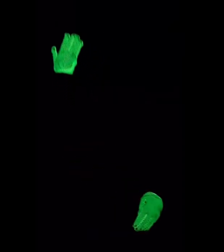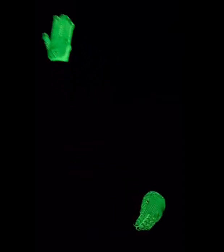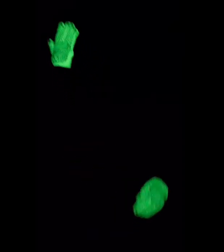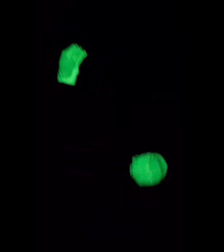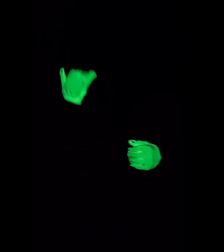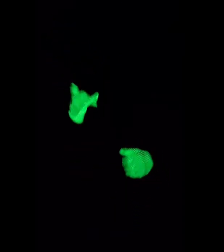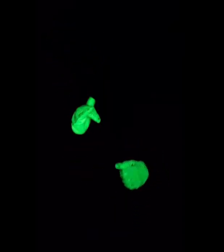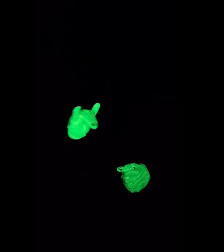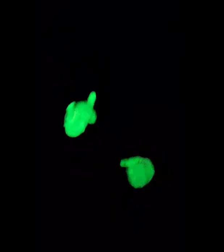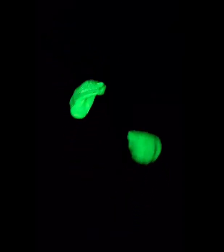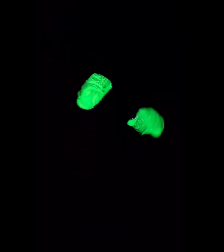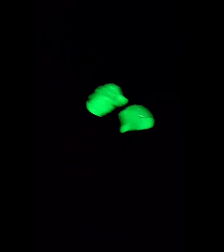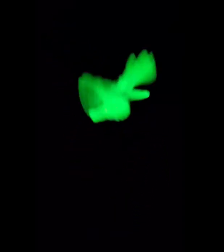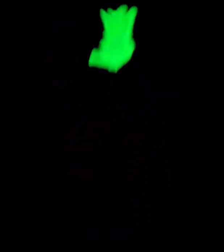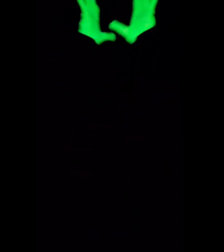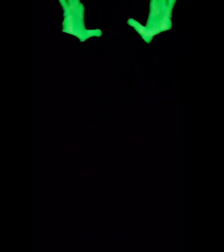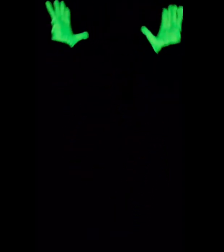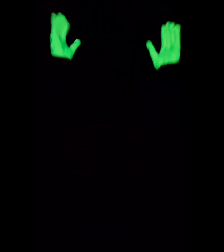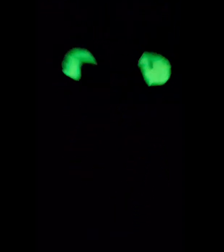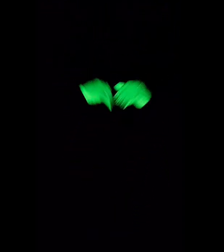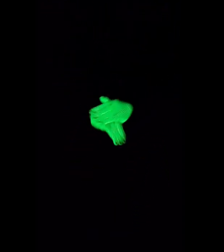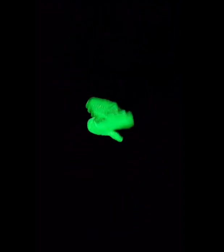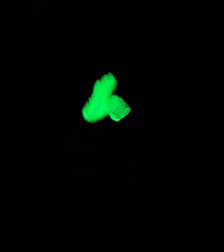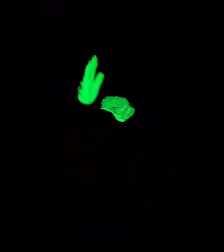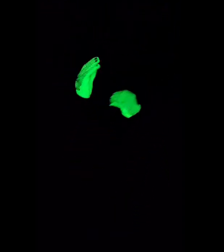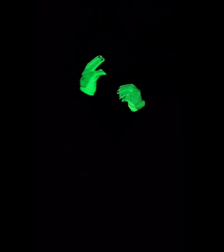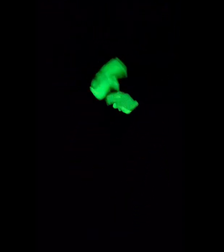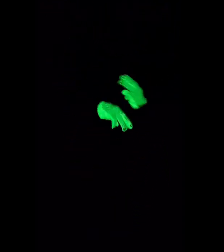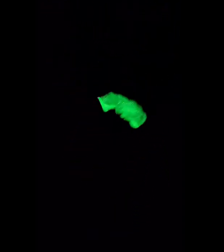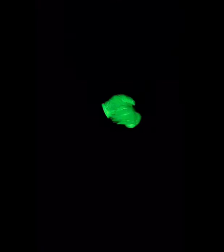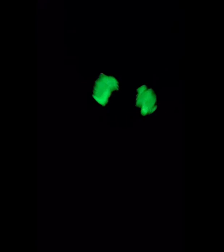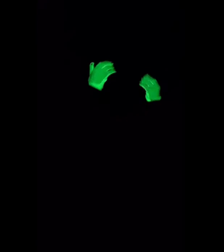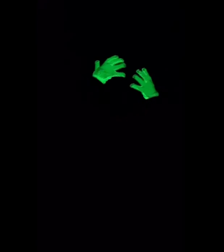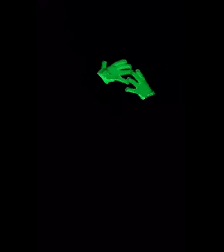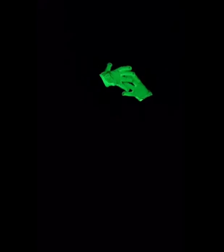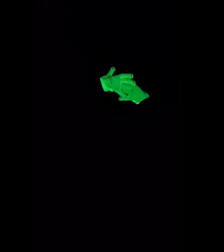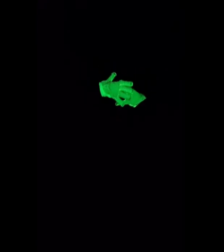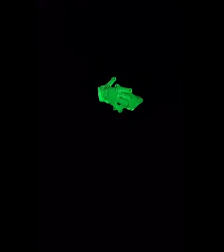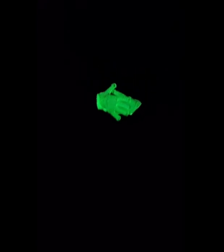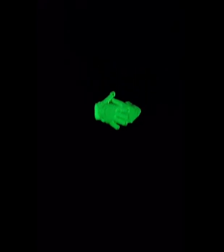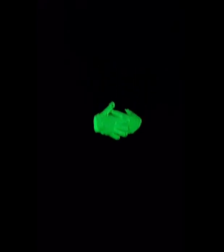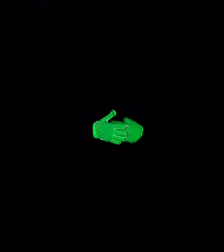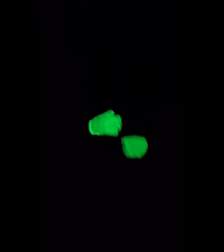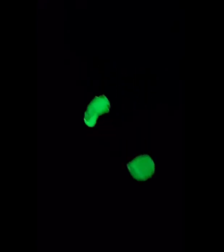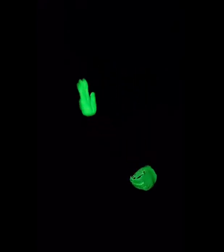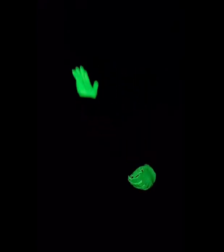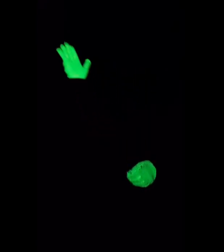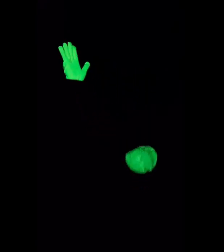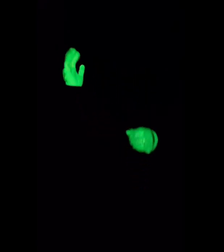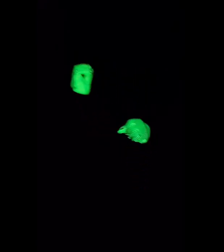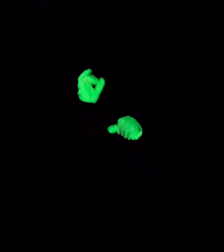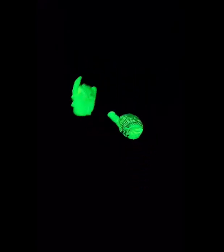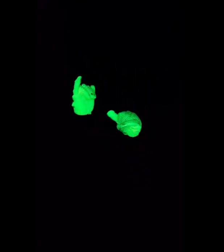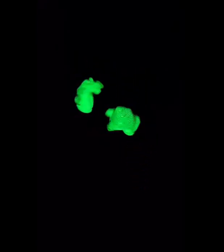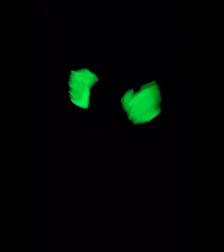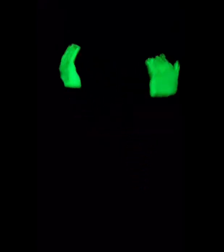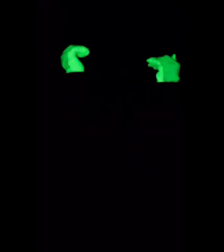You're still the light when the world looks dark You're still the